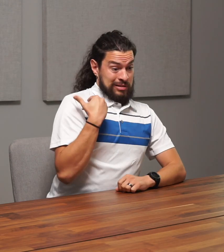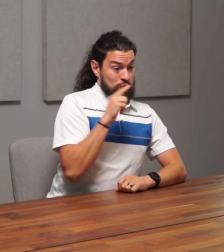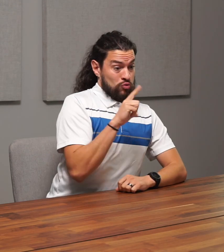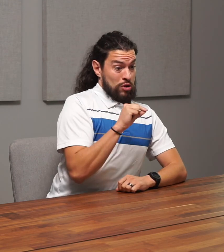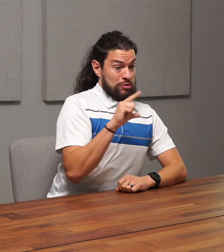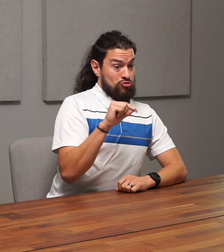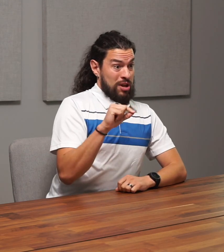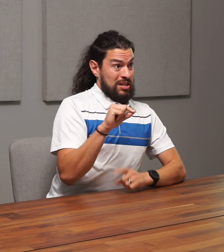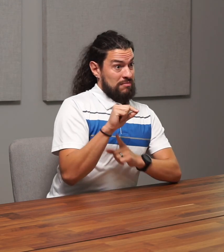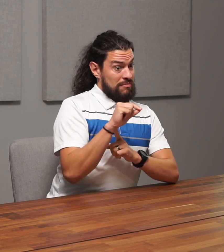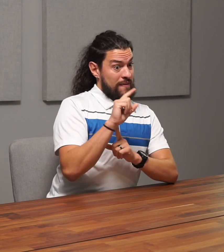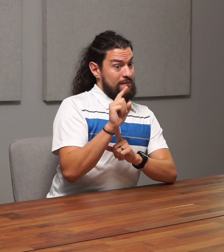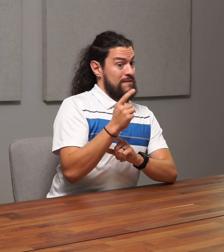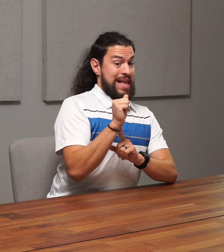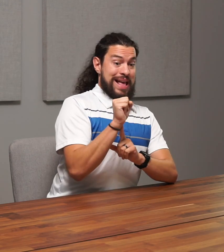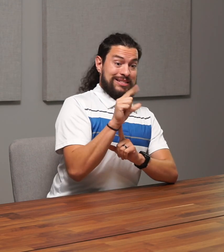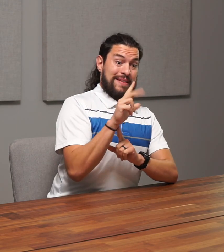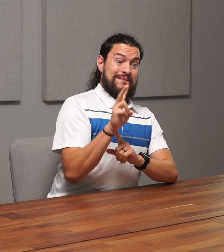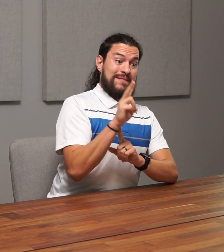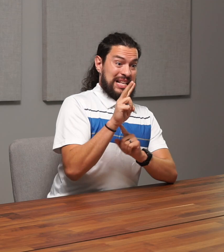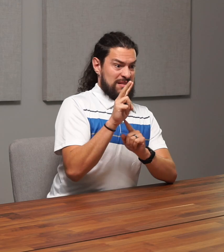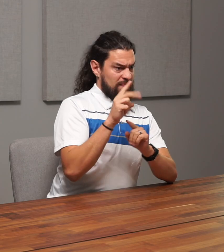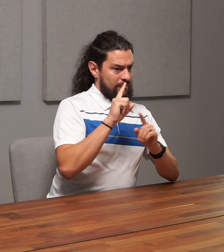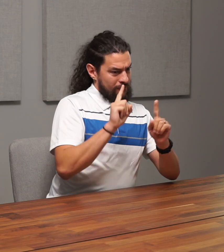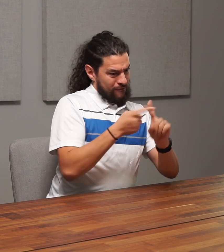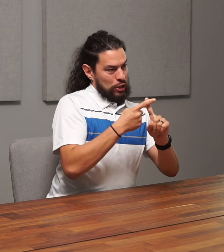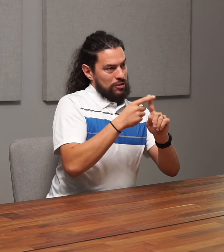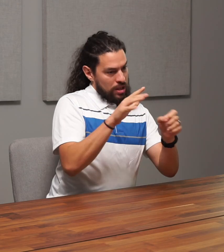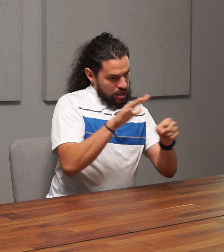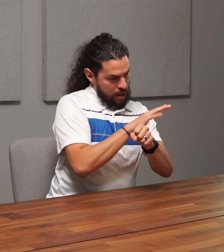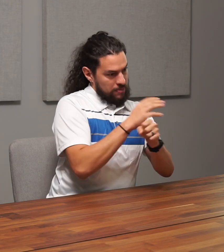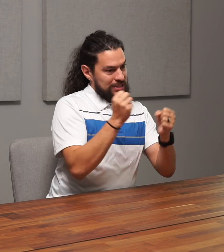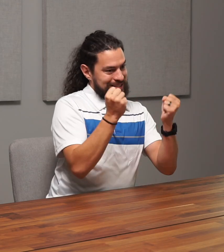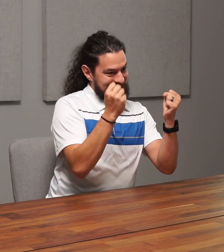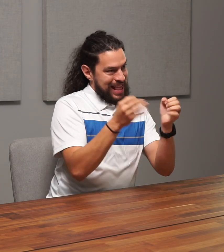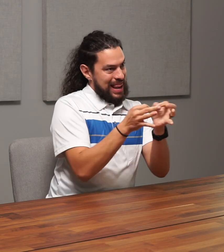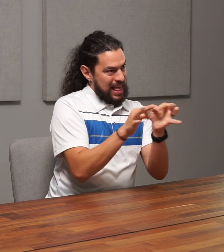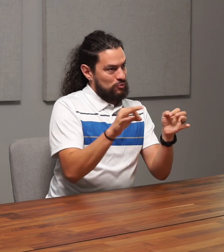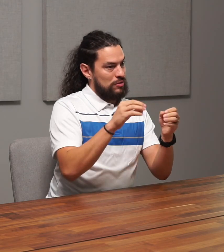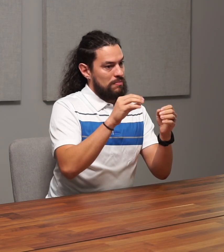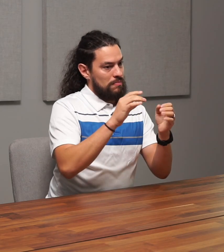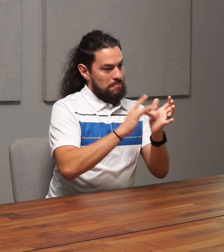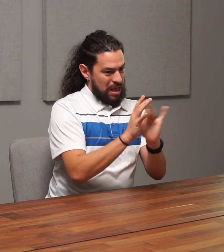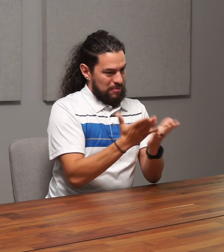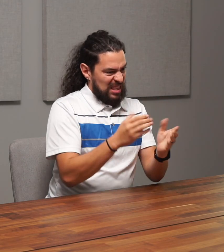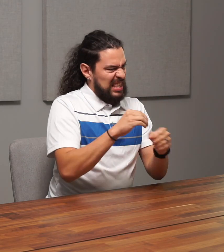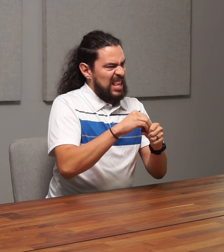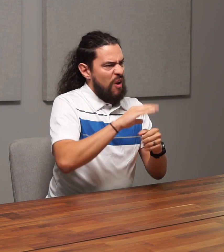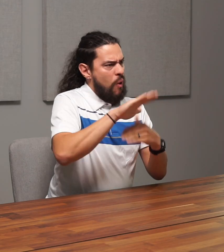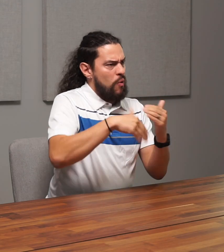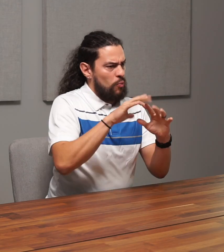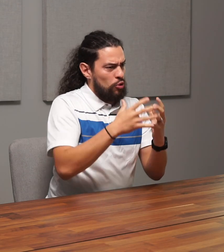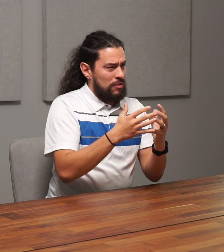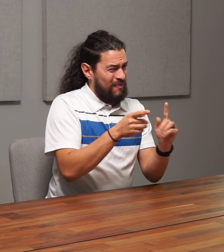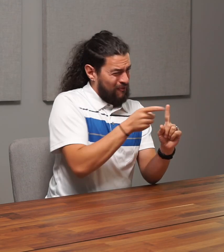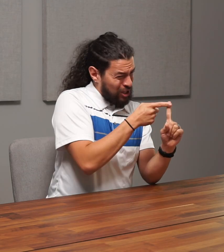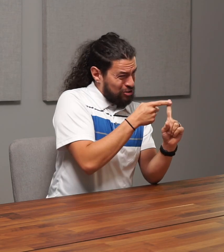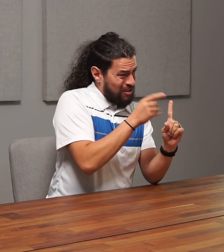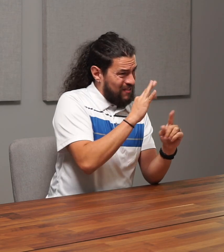visual in 2020 the first asl version it's called aslv of the bible was